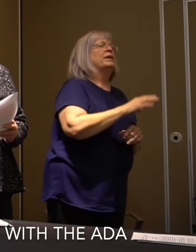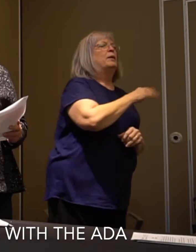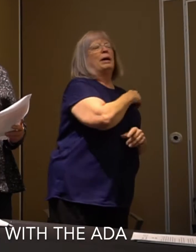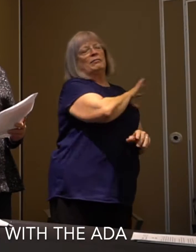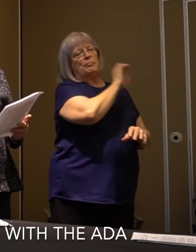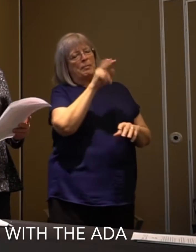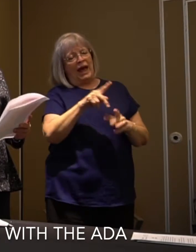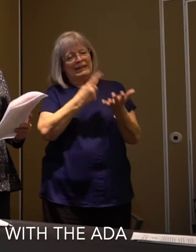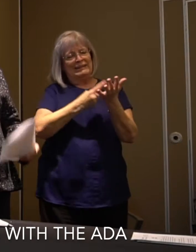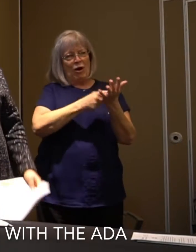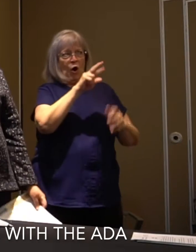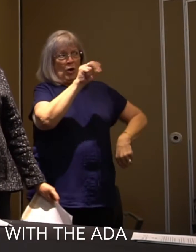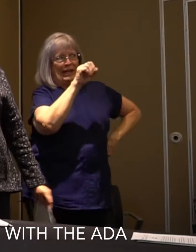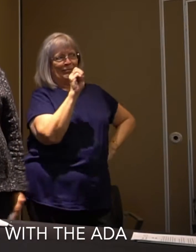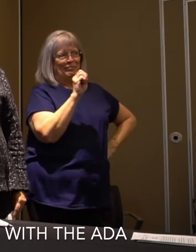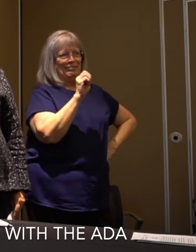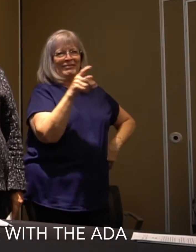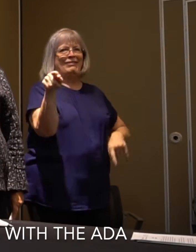RAY.